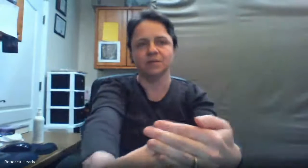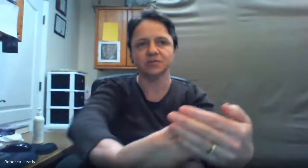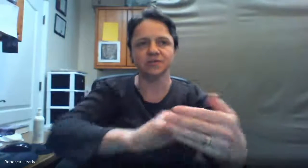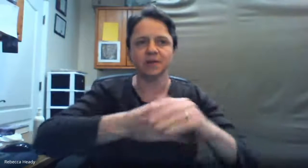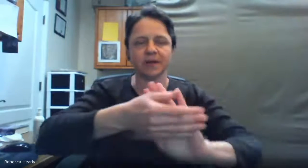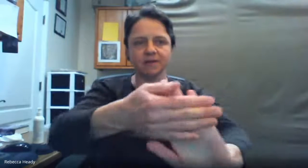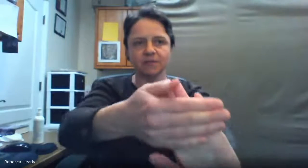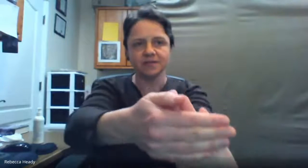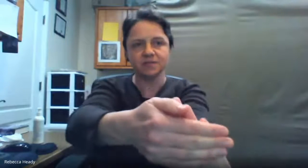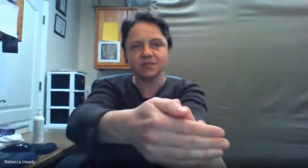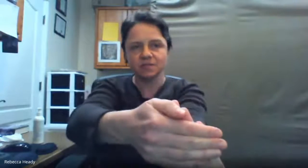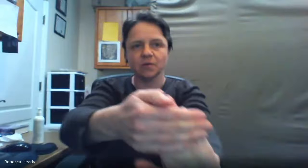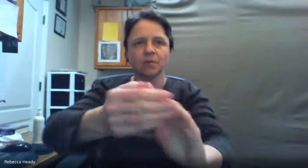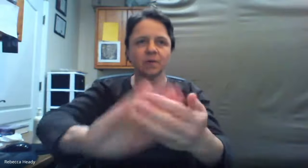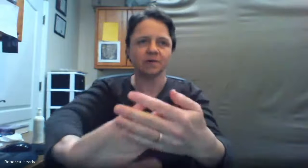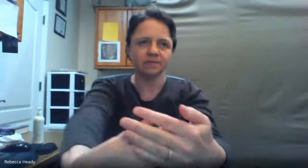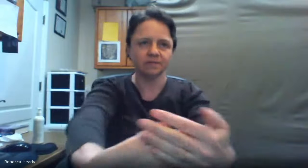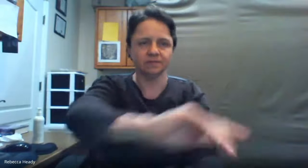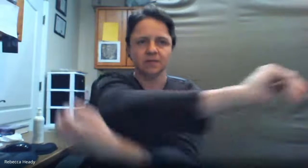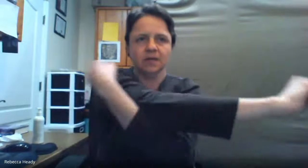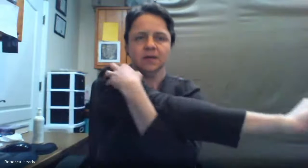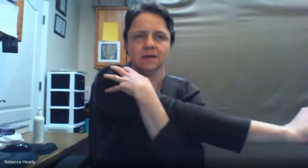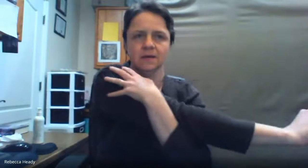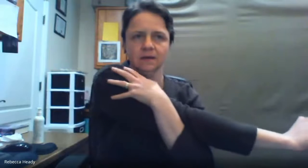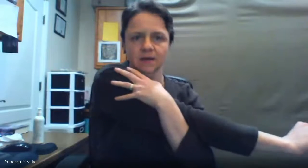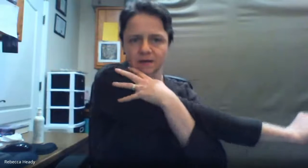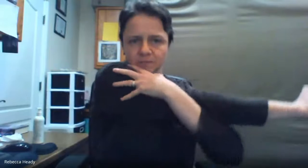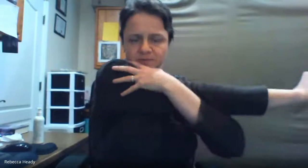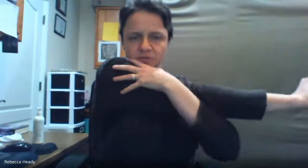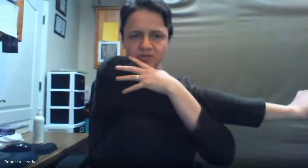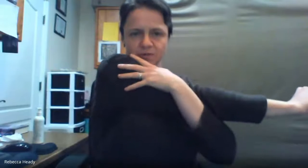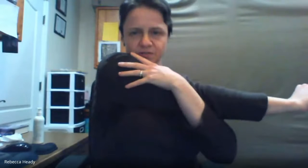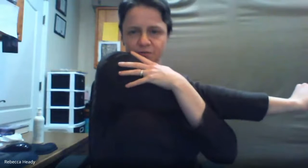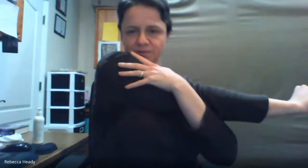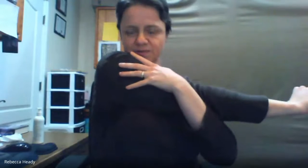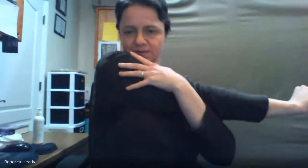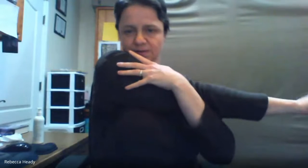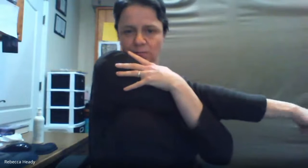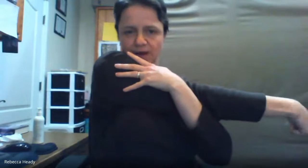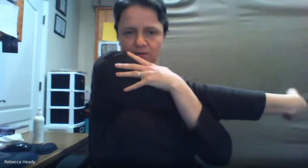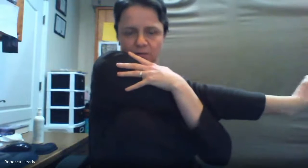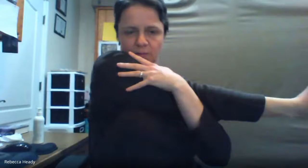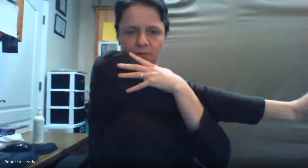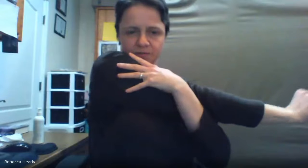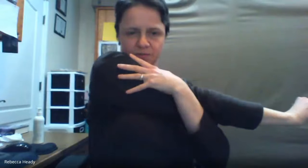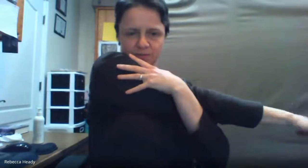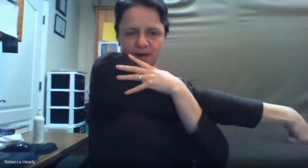going to stretch out my wrists just a little bit more. And I'm going to stretch out my shoulders and back a little bit more too.